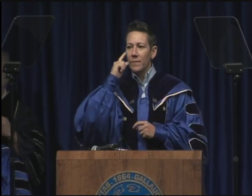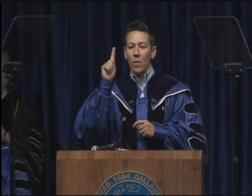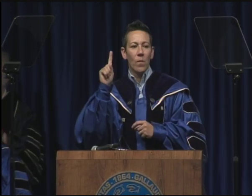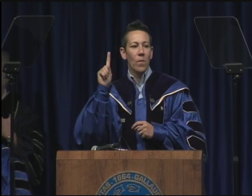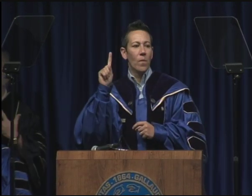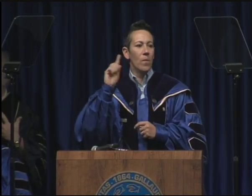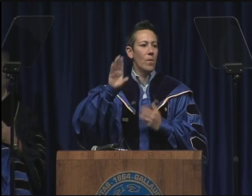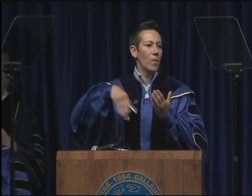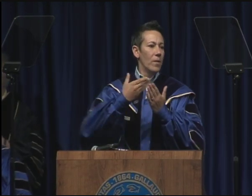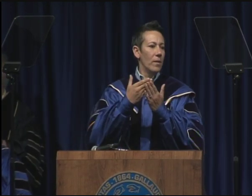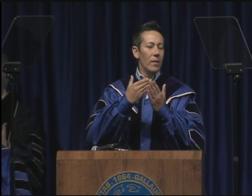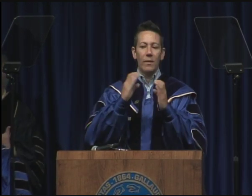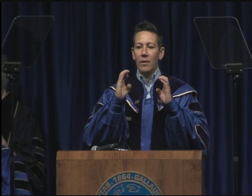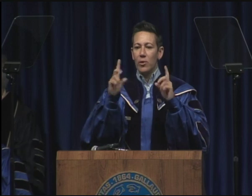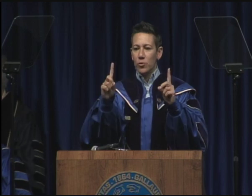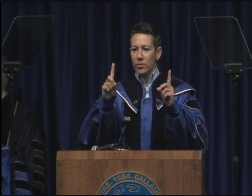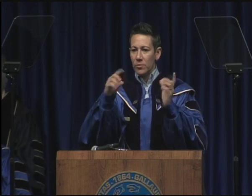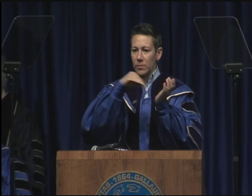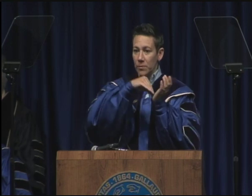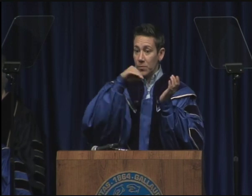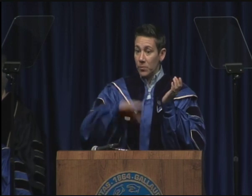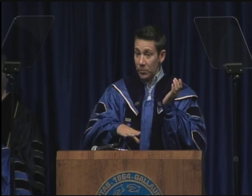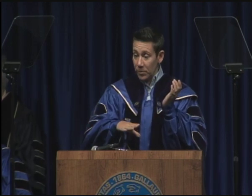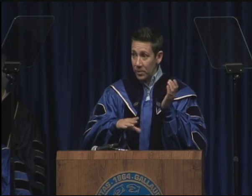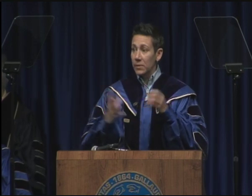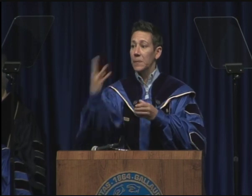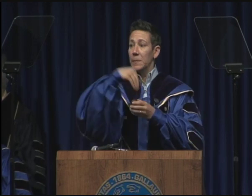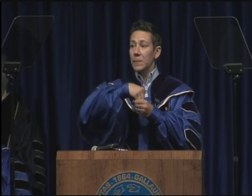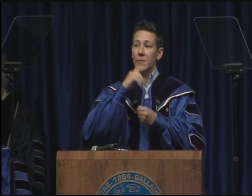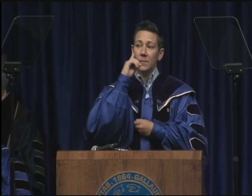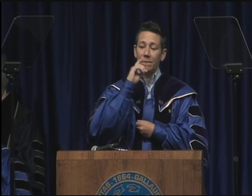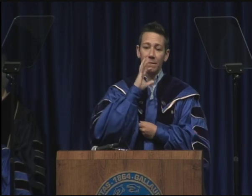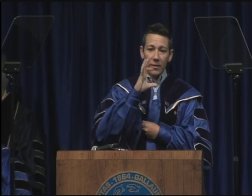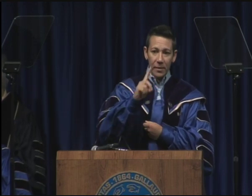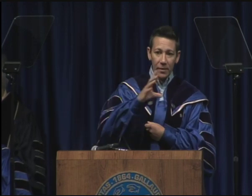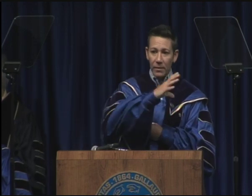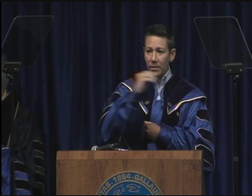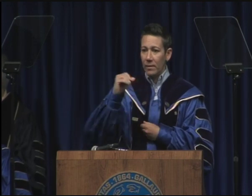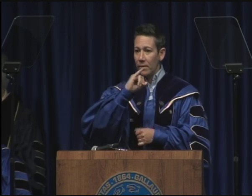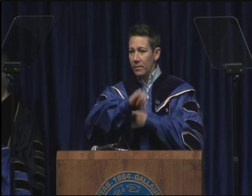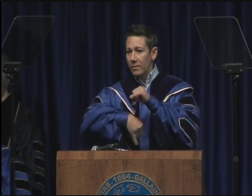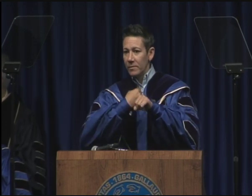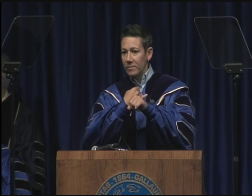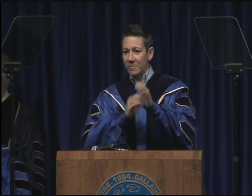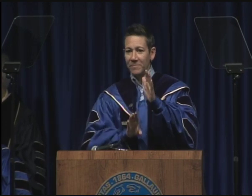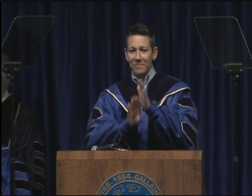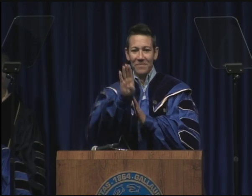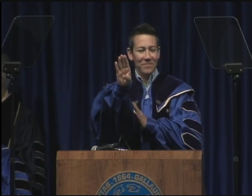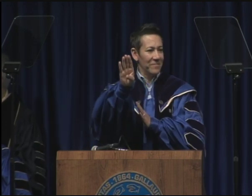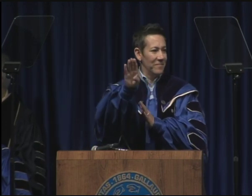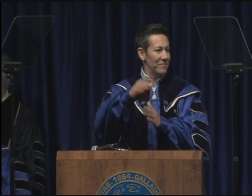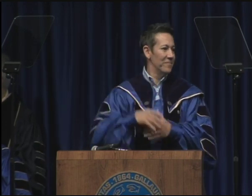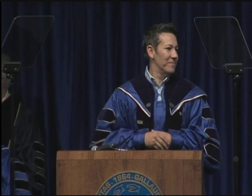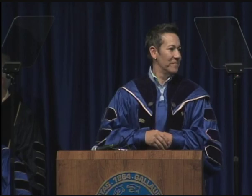and hoods for our graduates, including those in education, deaf education,